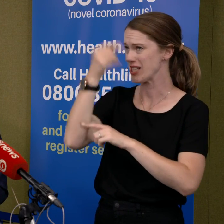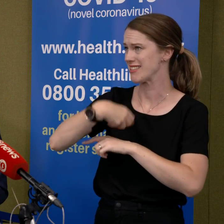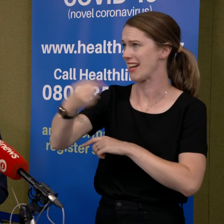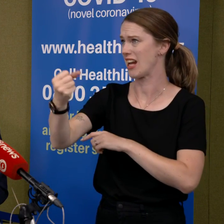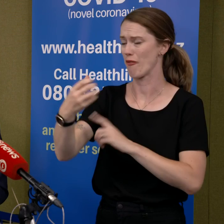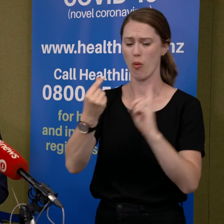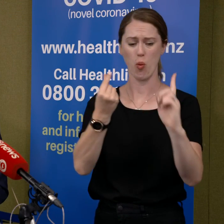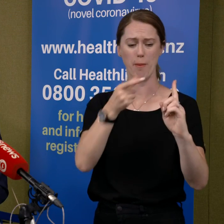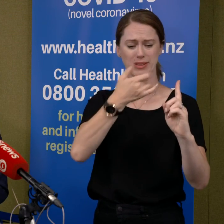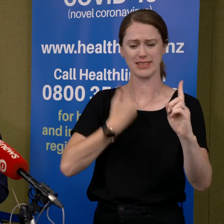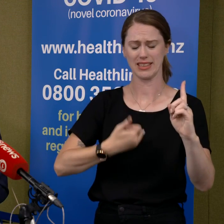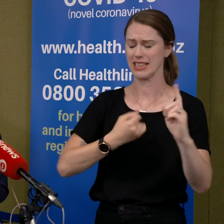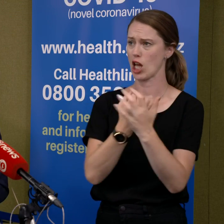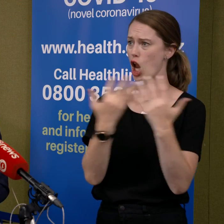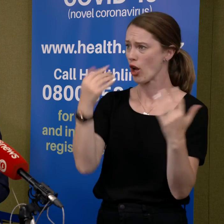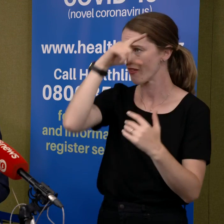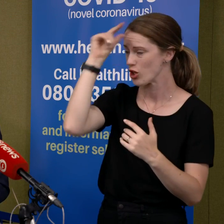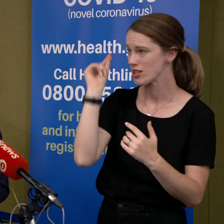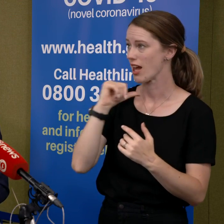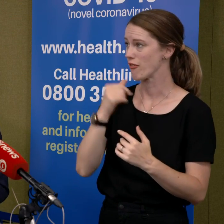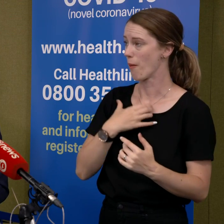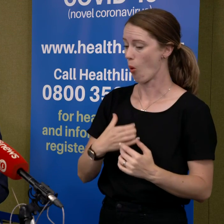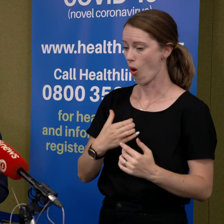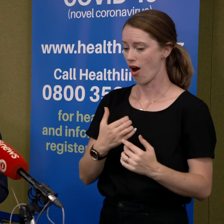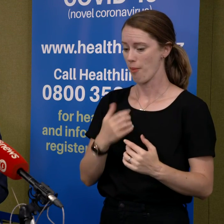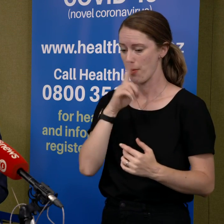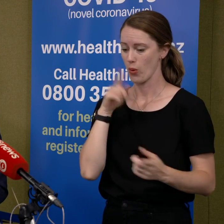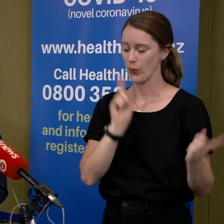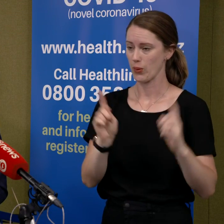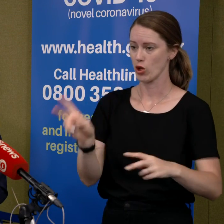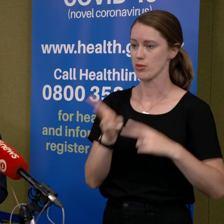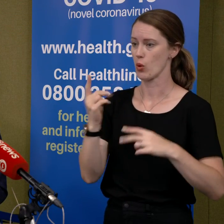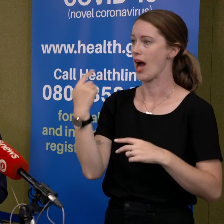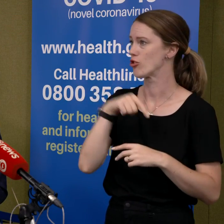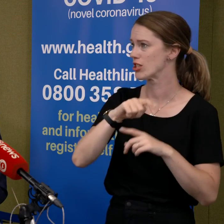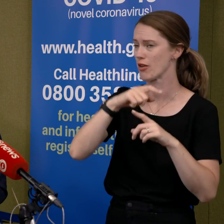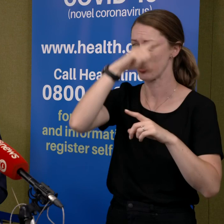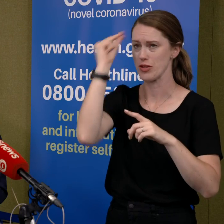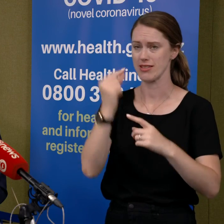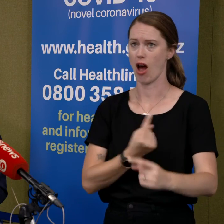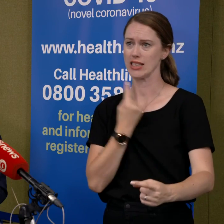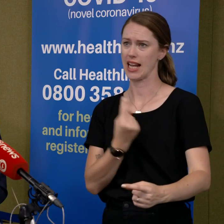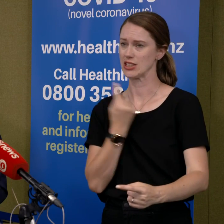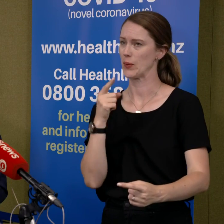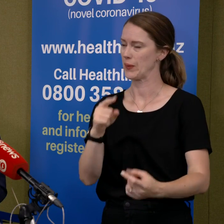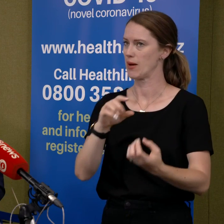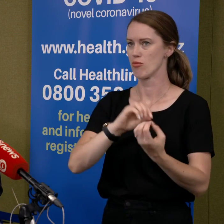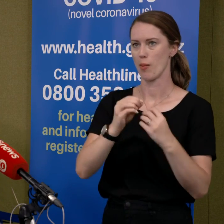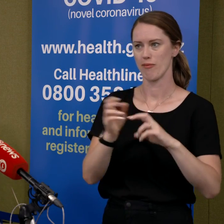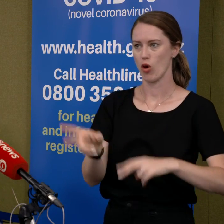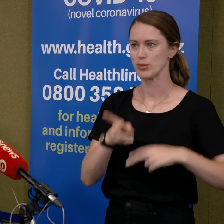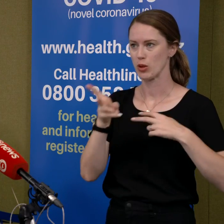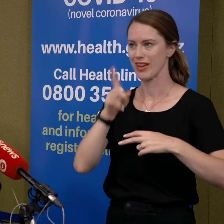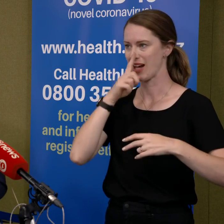lot of nurses just for one case. If more cases start to hit hospitals and you're talking about hundreds of nurses having to self-isolate, surely the